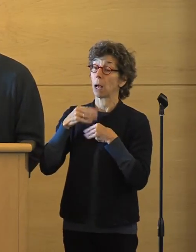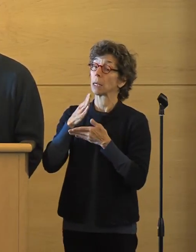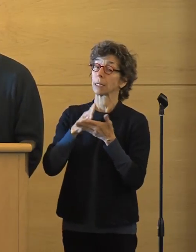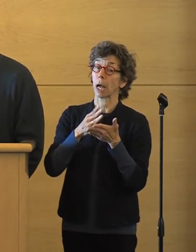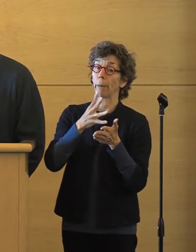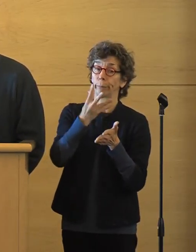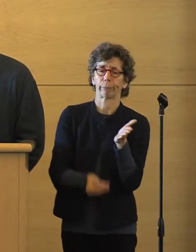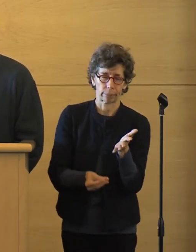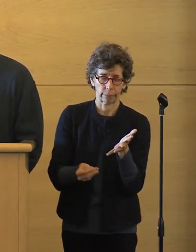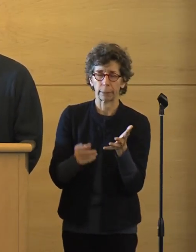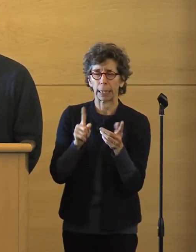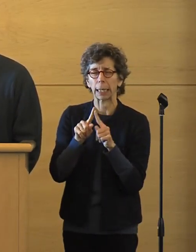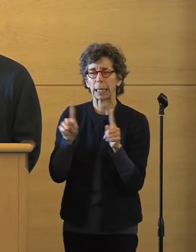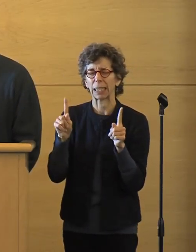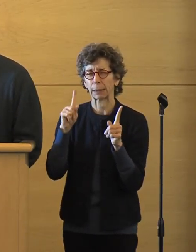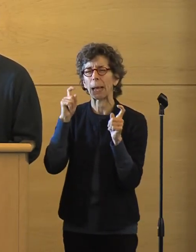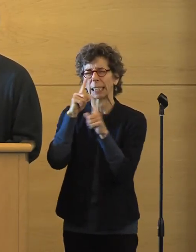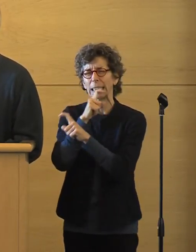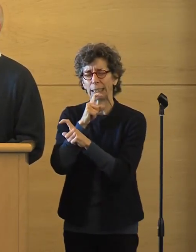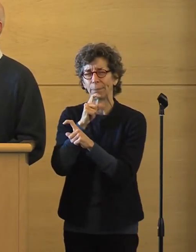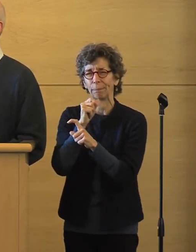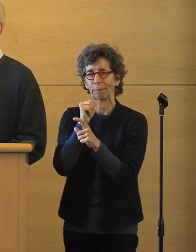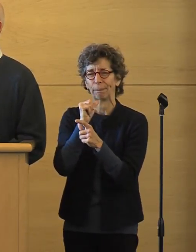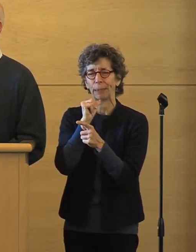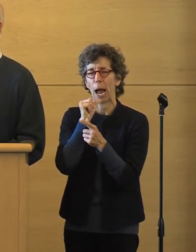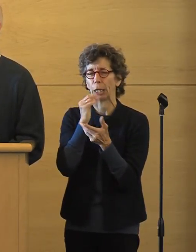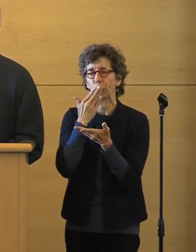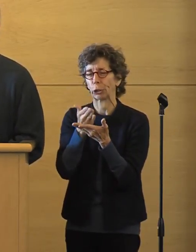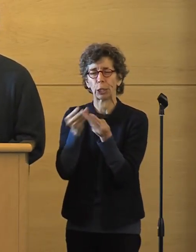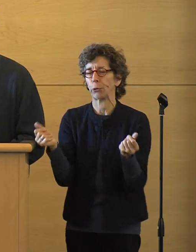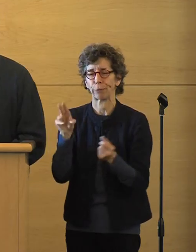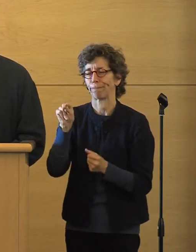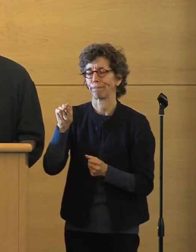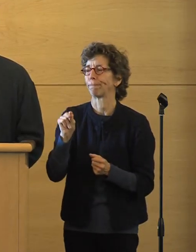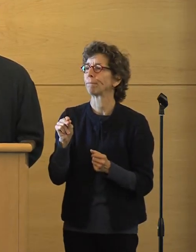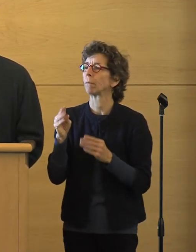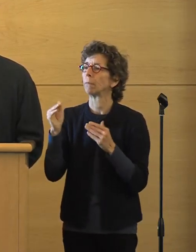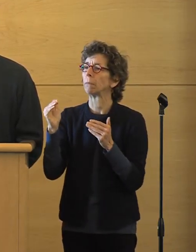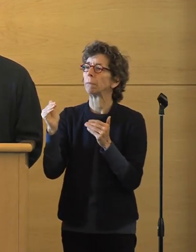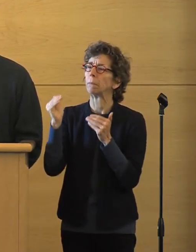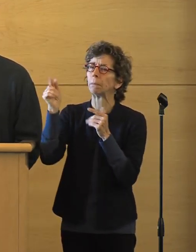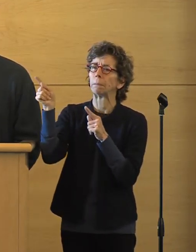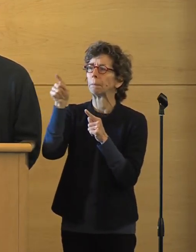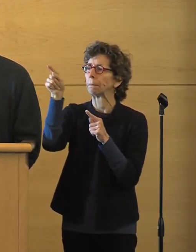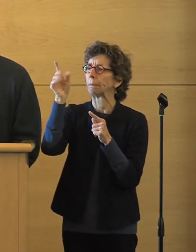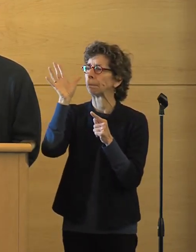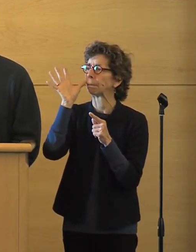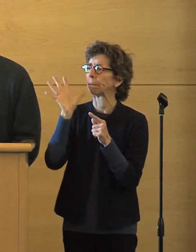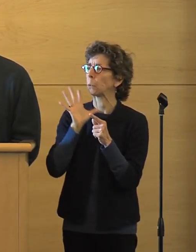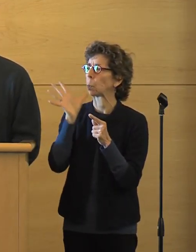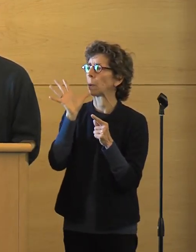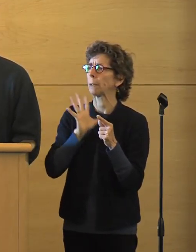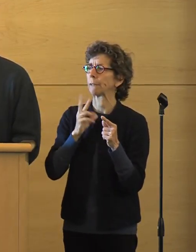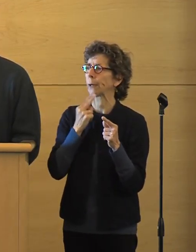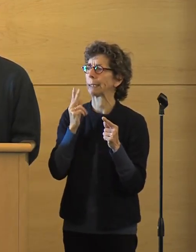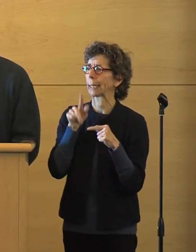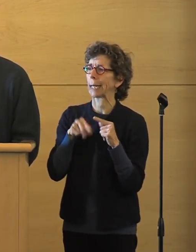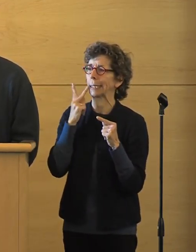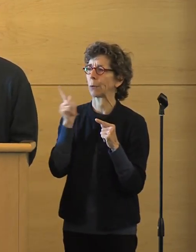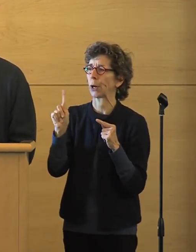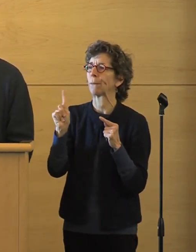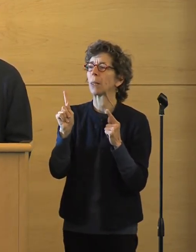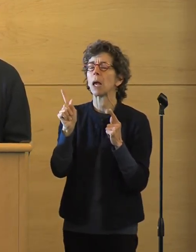other word processing platforms. It's a mixed bag. What gets accepted, the accessibility features